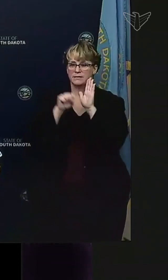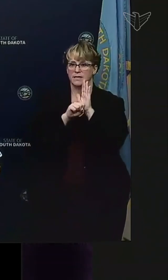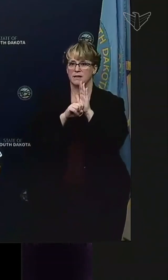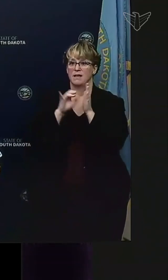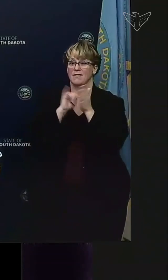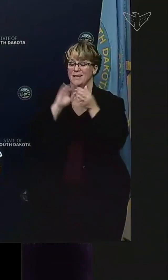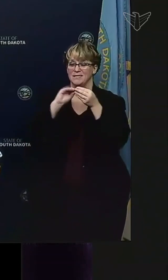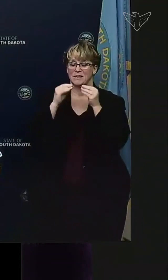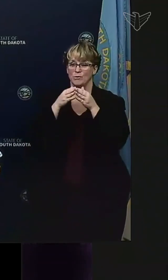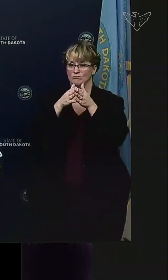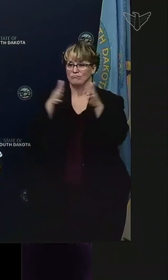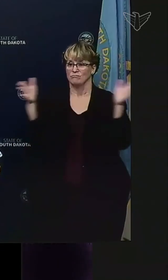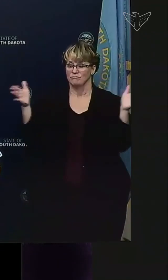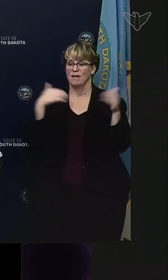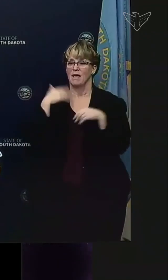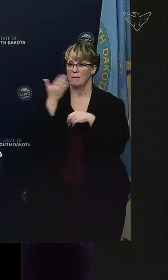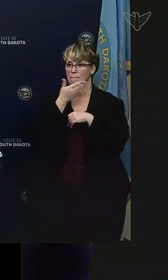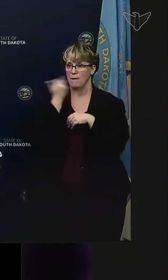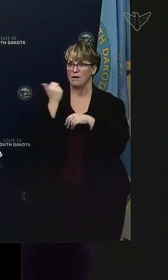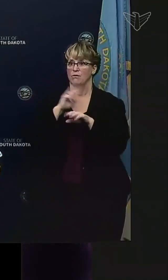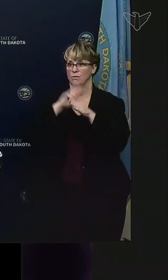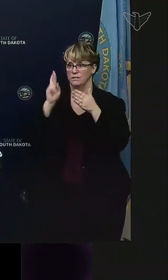a wide number that will give us better results.